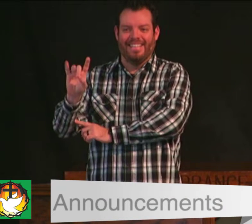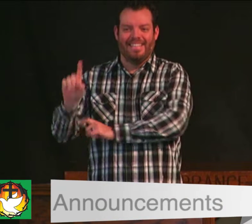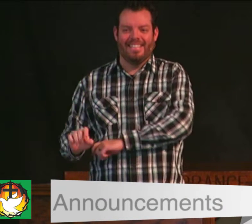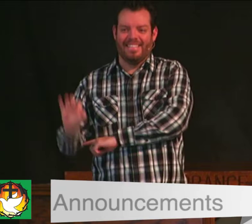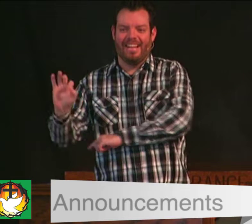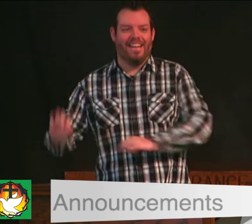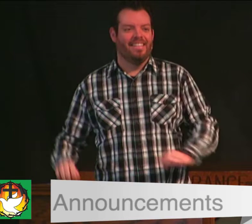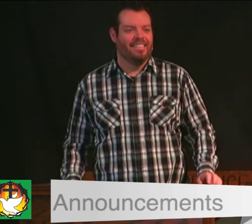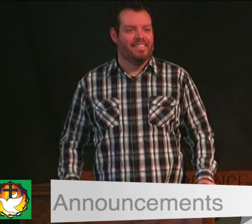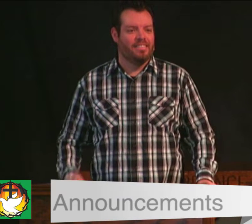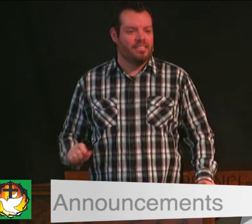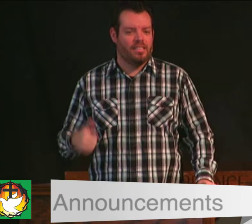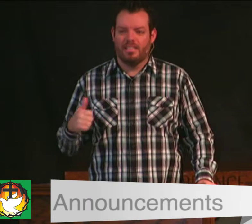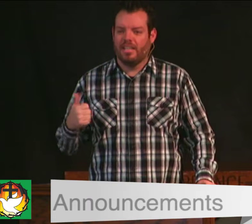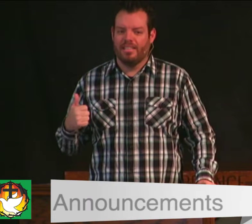8, testing 9, testing 10.